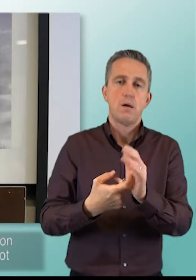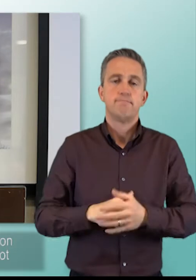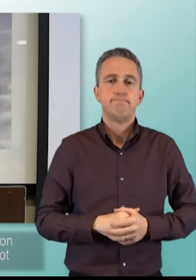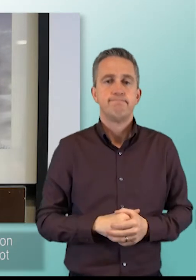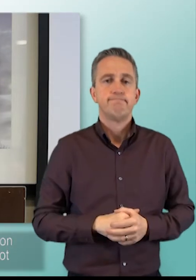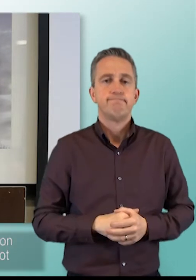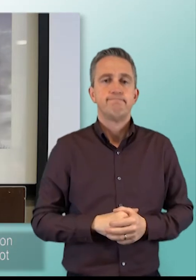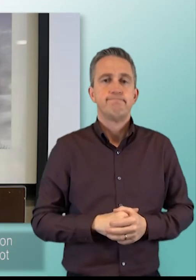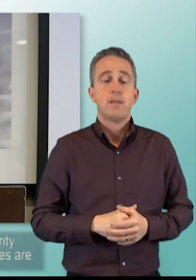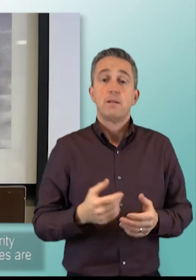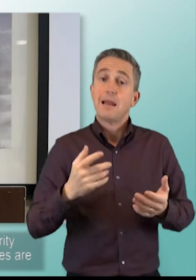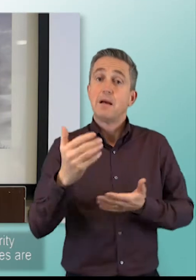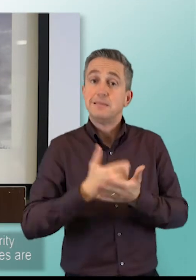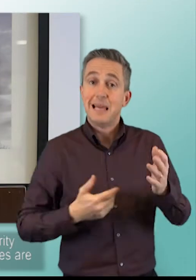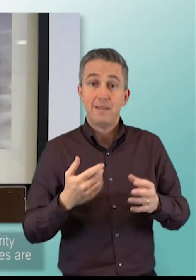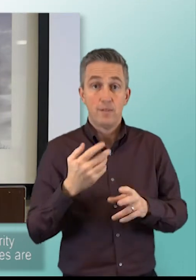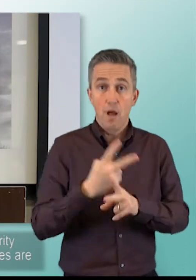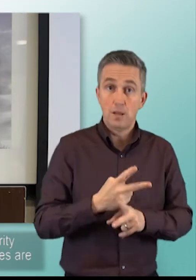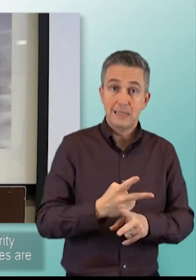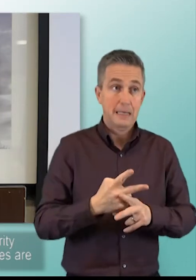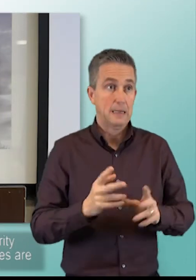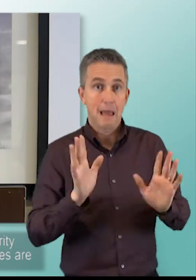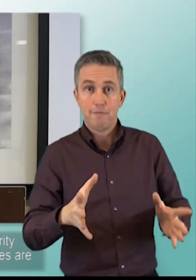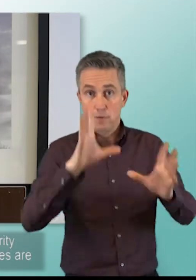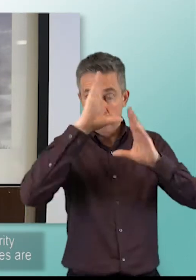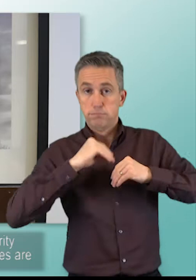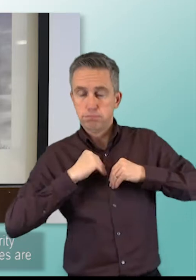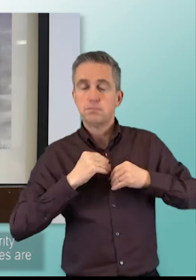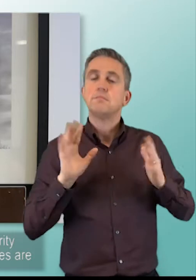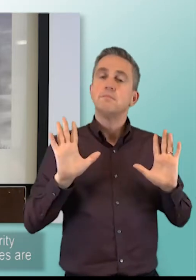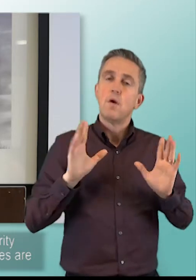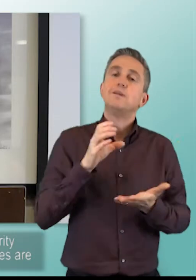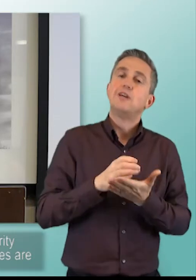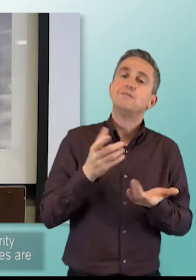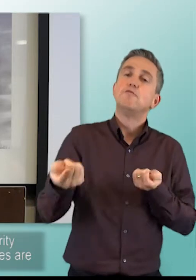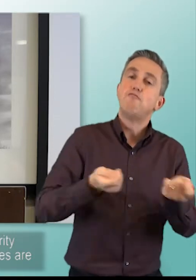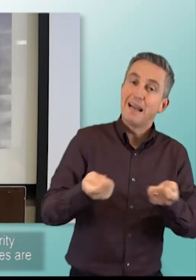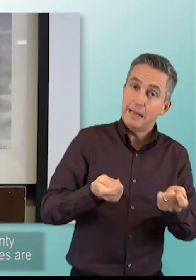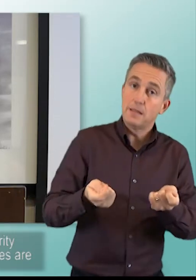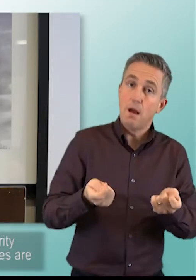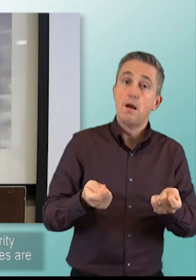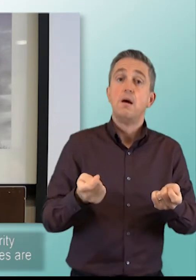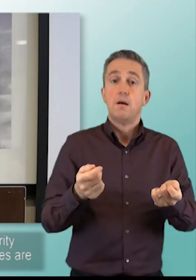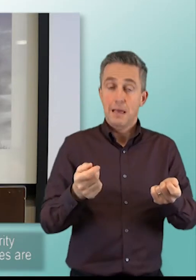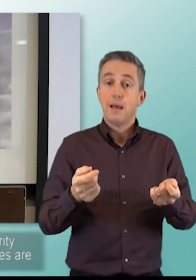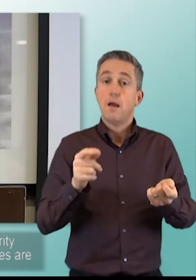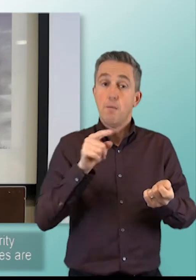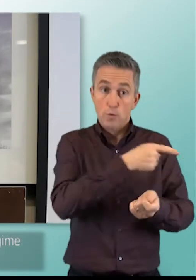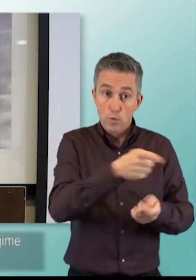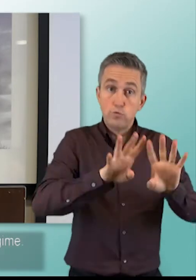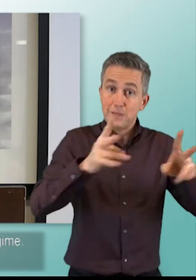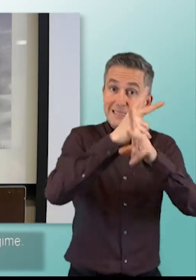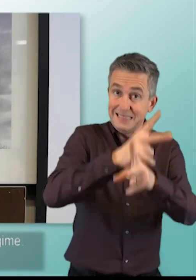safeguarding issues, we are not the safeguarding police. We're the charity regulator. What we are concerned about is that trustees are doing the